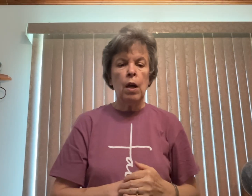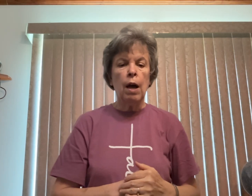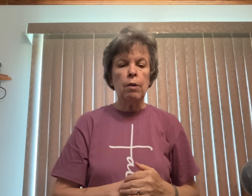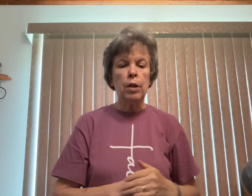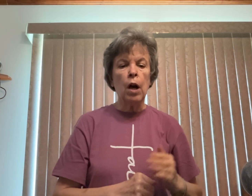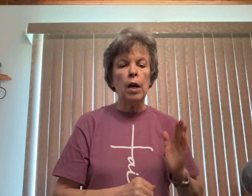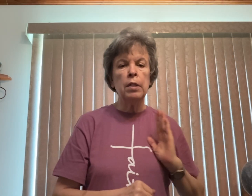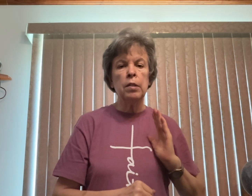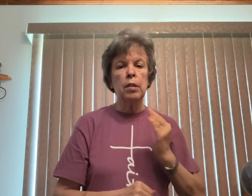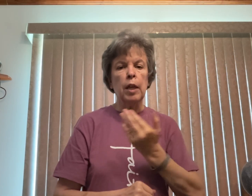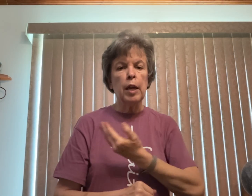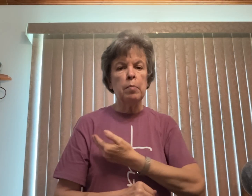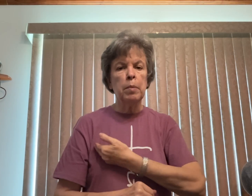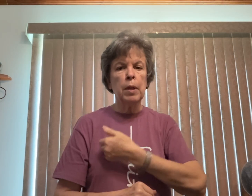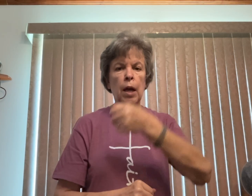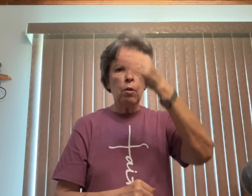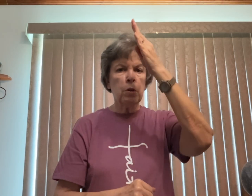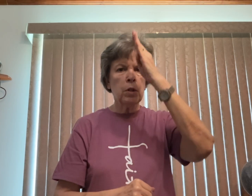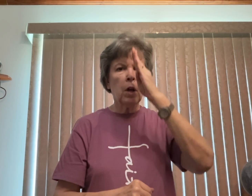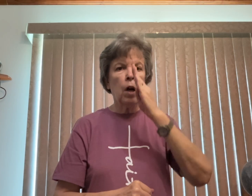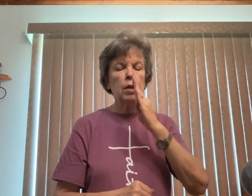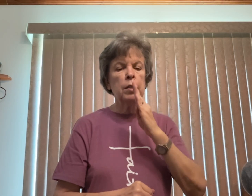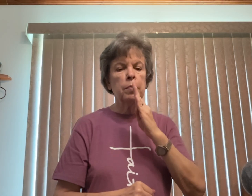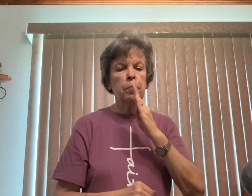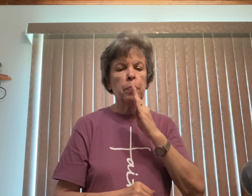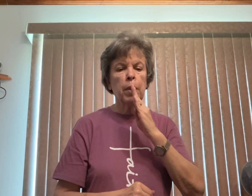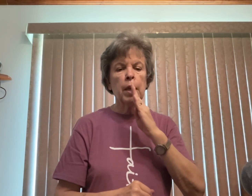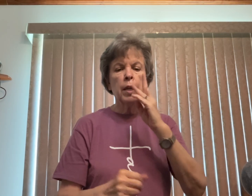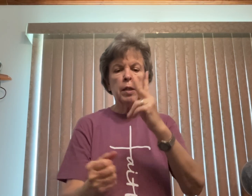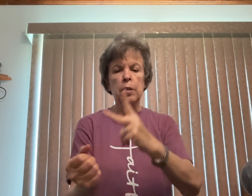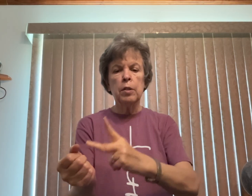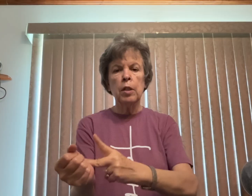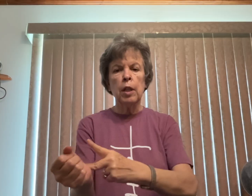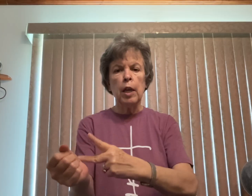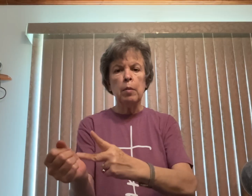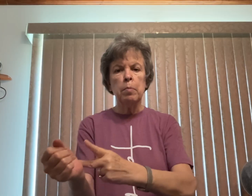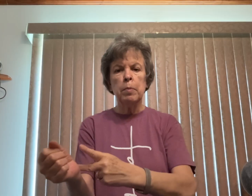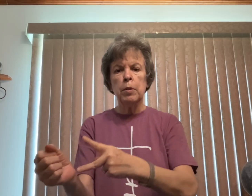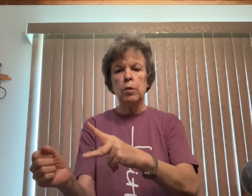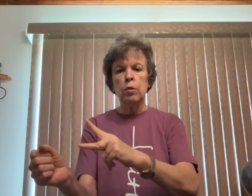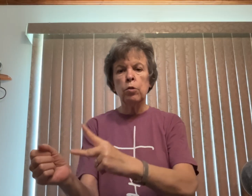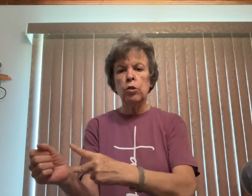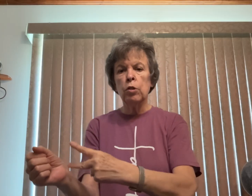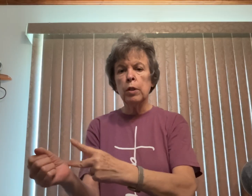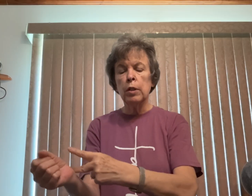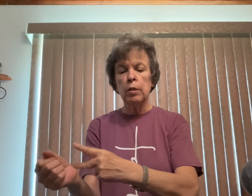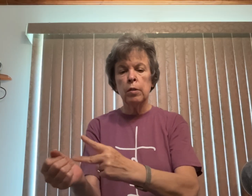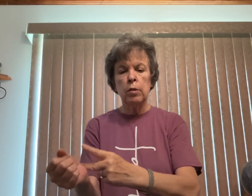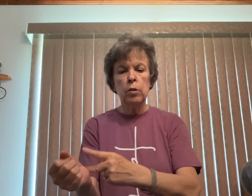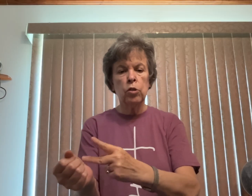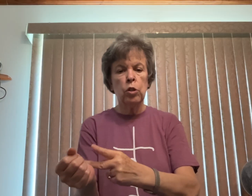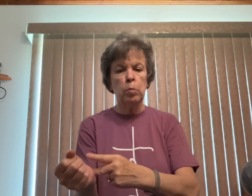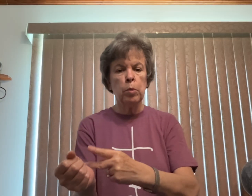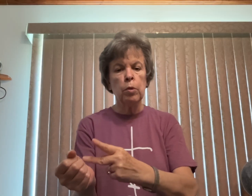Our God is the Lamb. Our God is the Lamb. This is your shearing a sheep or